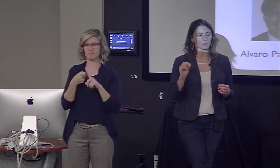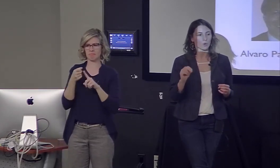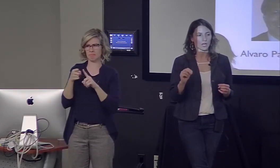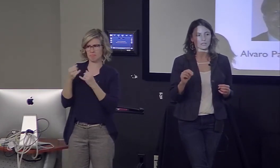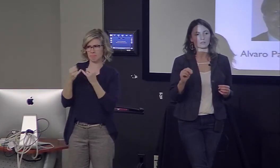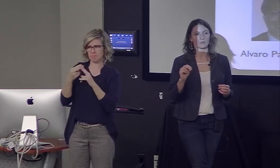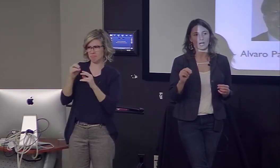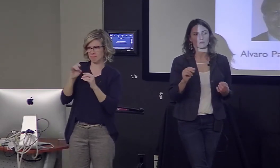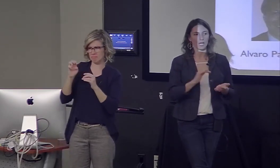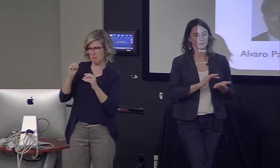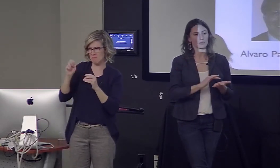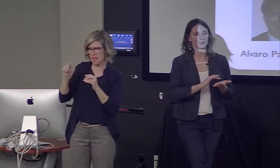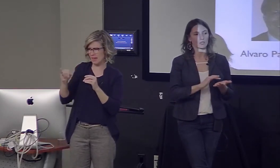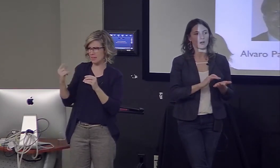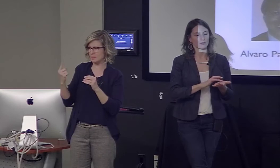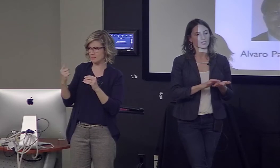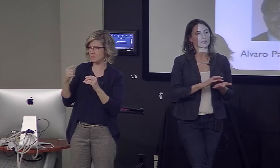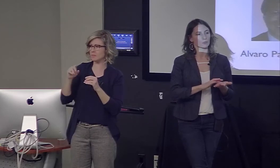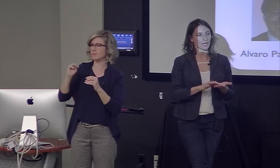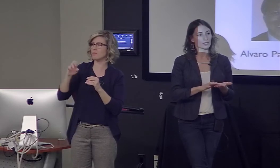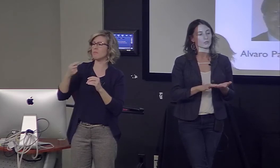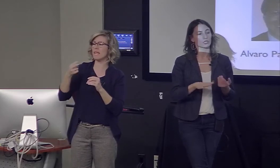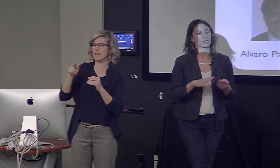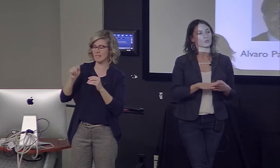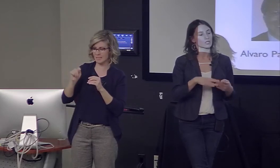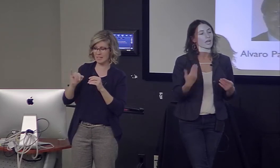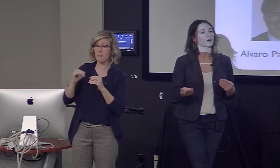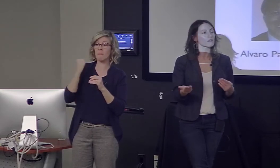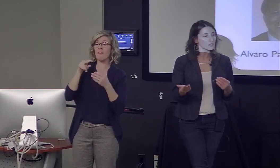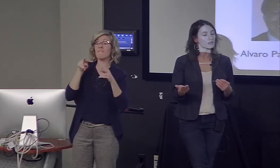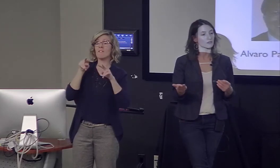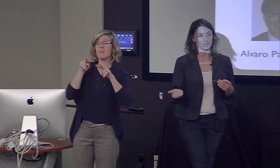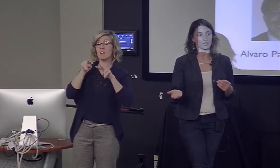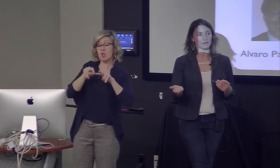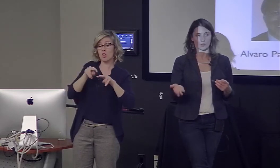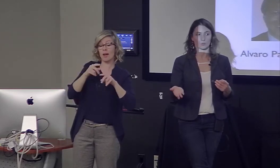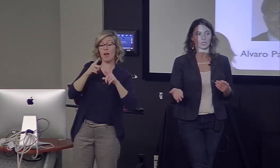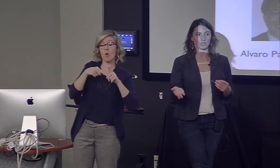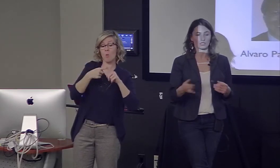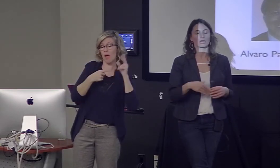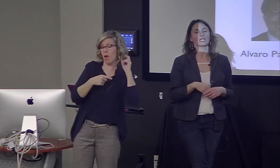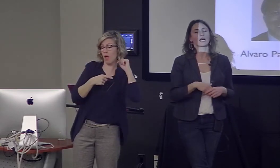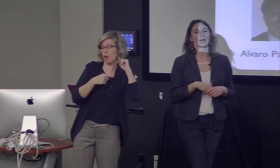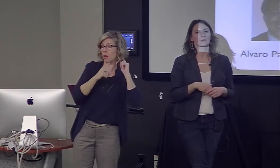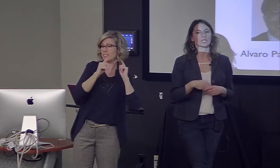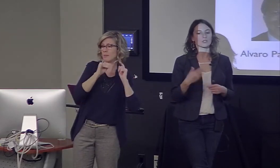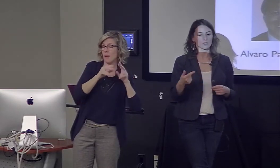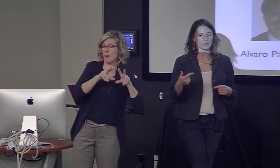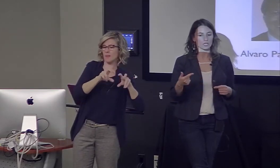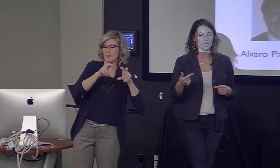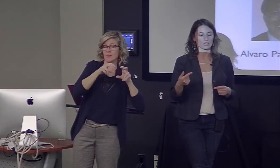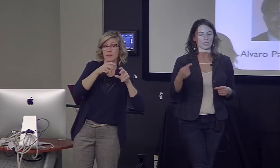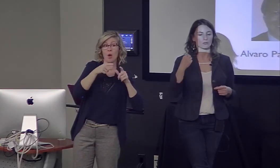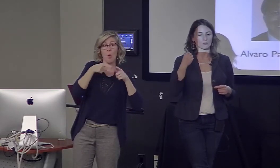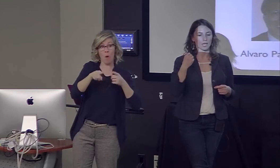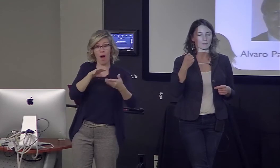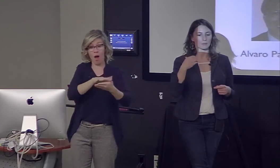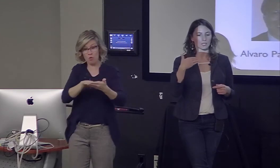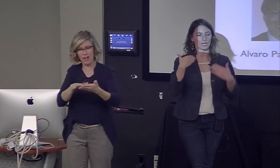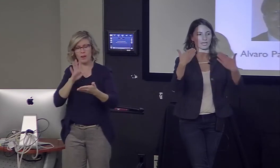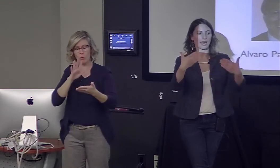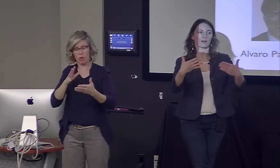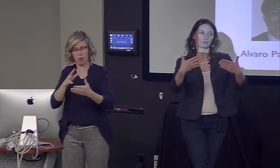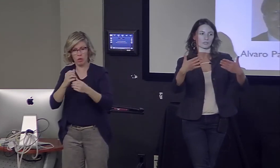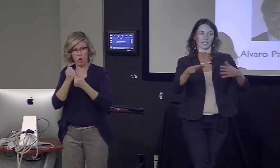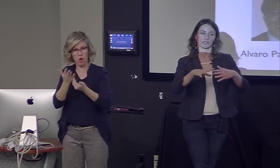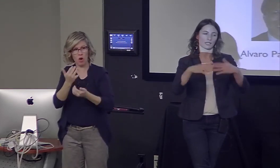stimulate V1 while blind people are reading Braille, you can induce errors in the reading of the words. It's also the case that if blind people